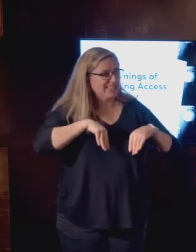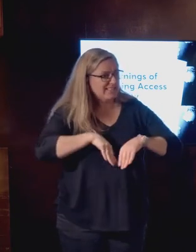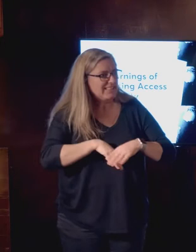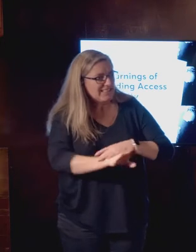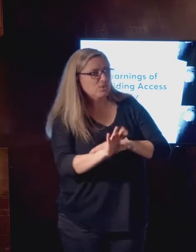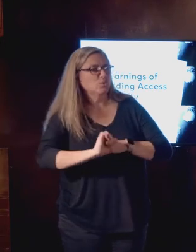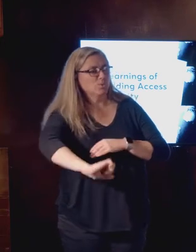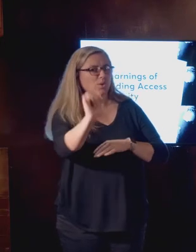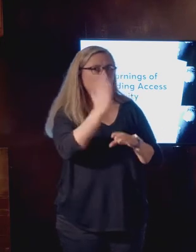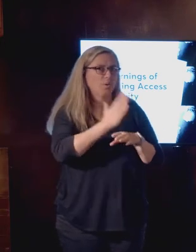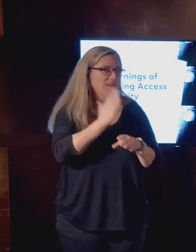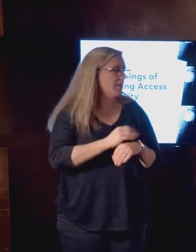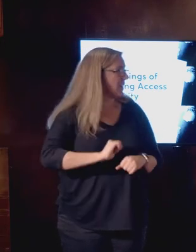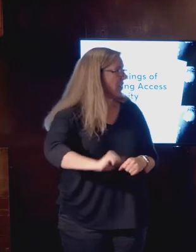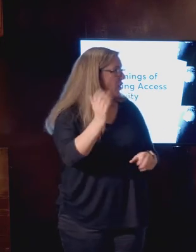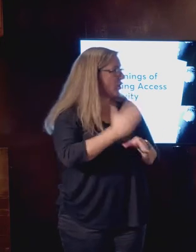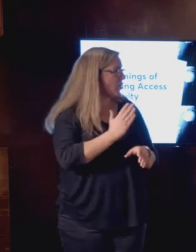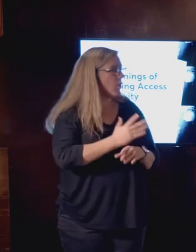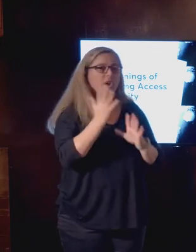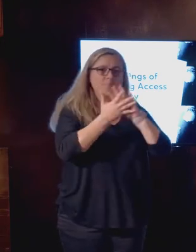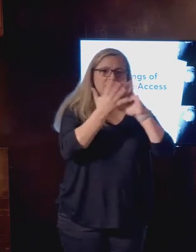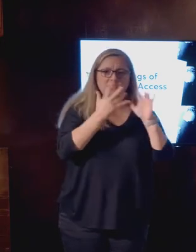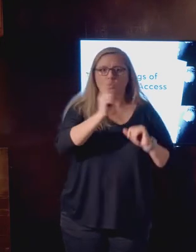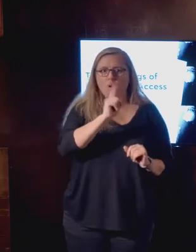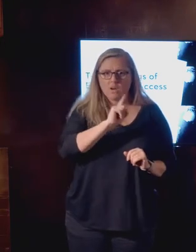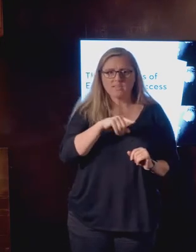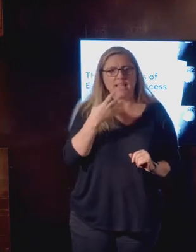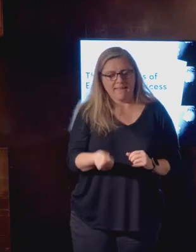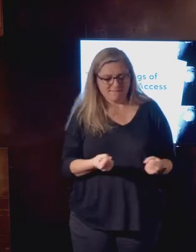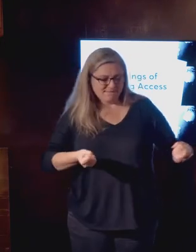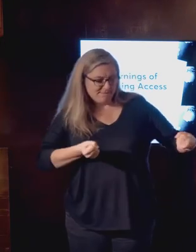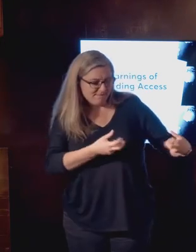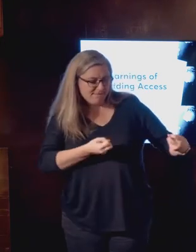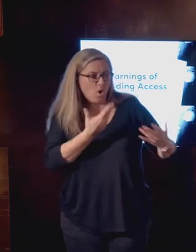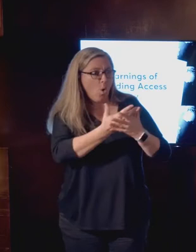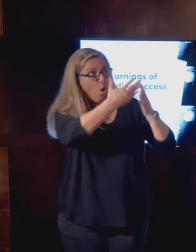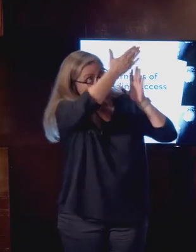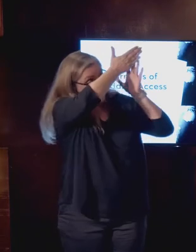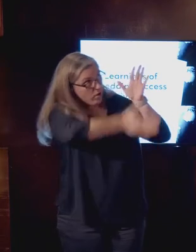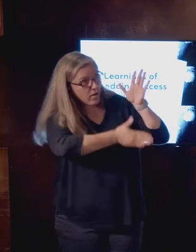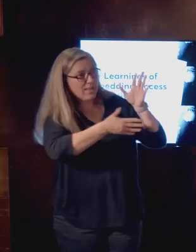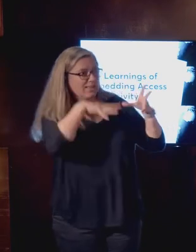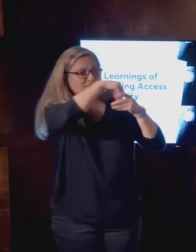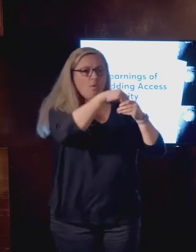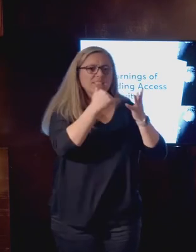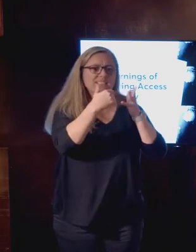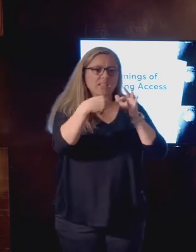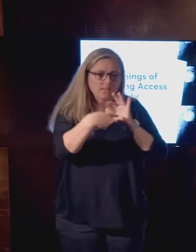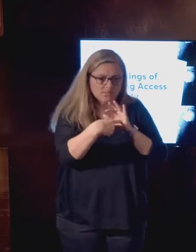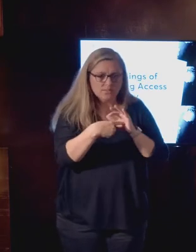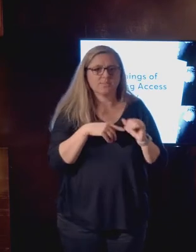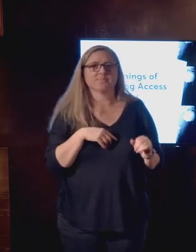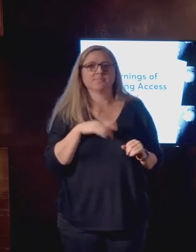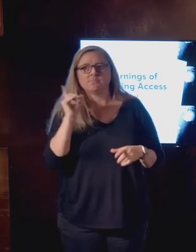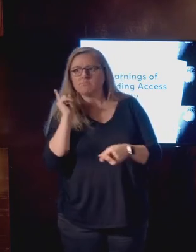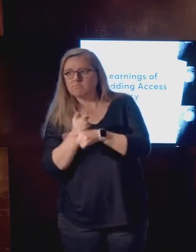her work. So her work means that she's got captions on the screen as part of the set, and she talks a